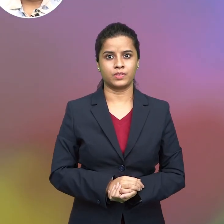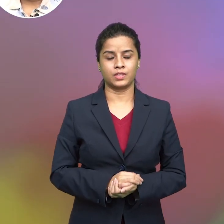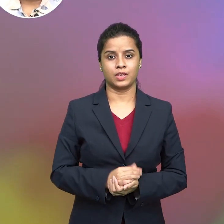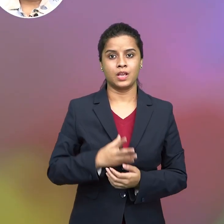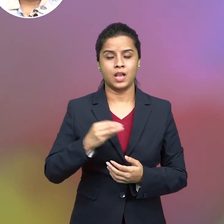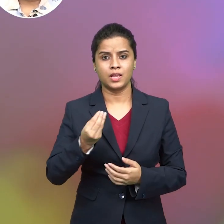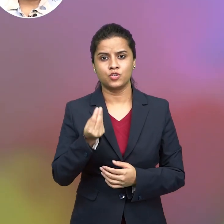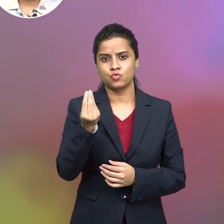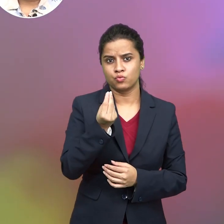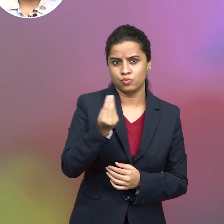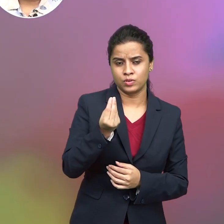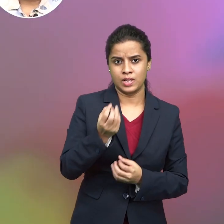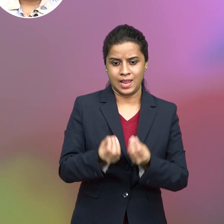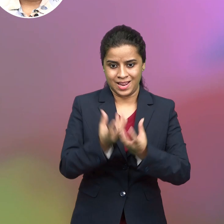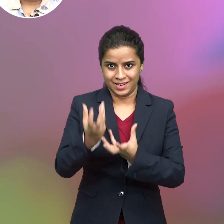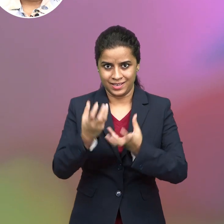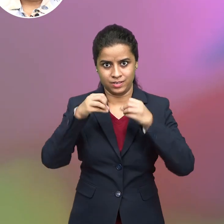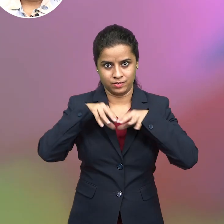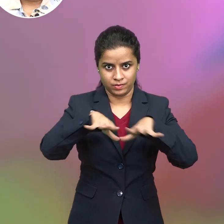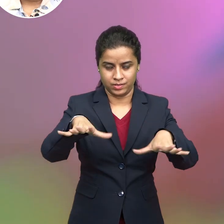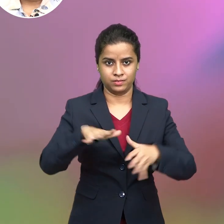and the amount of heat released.